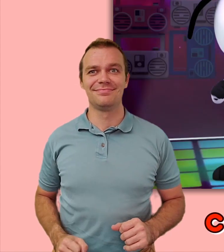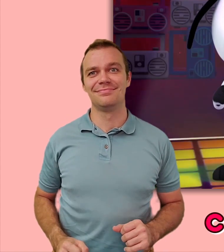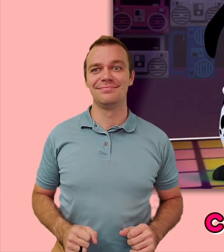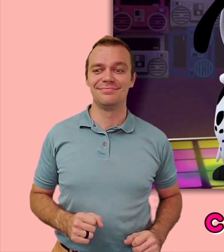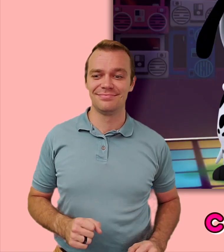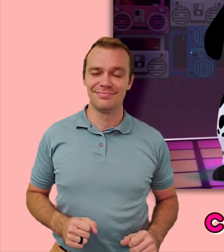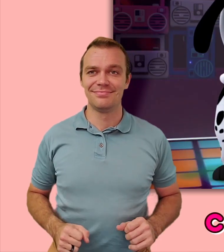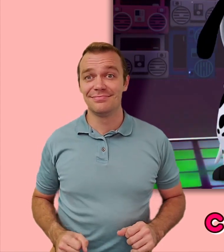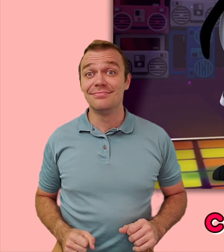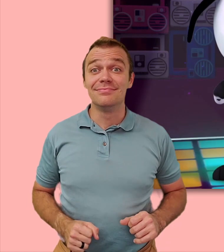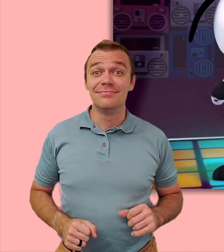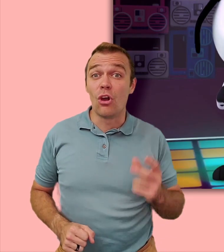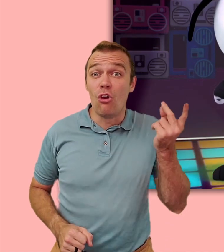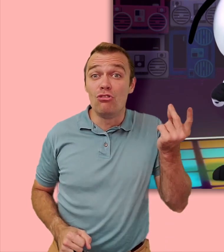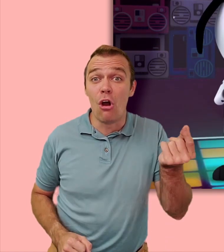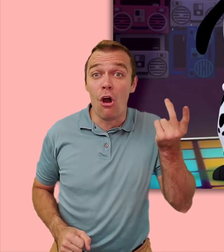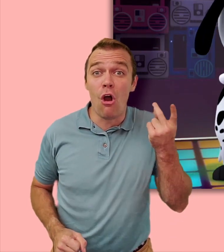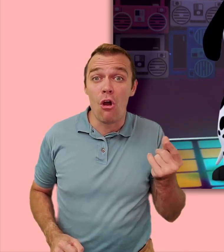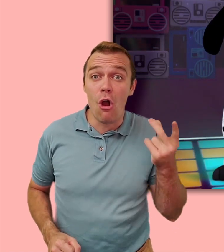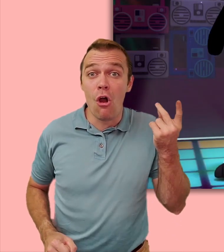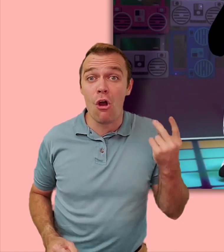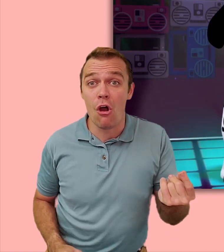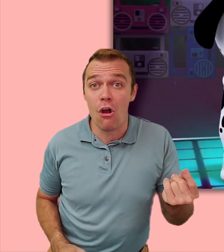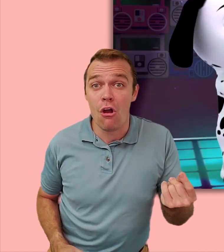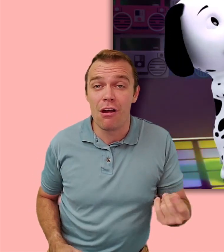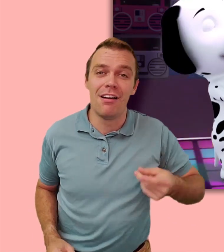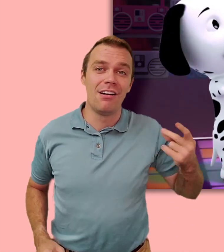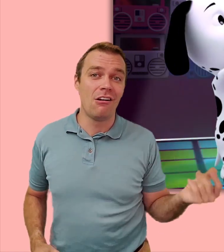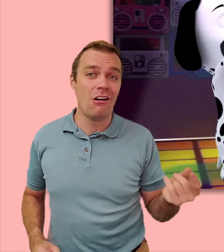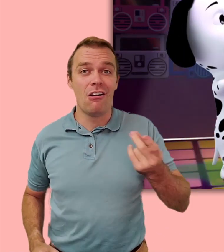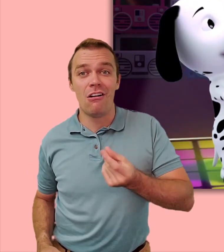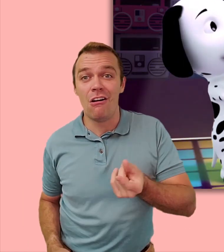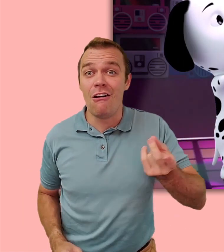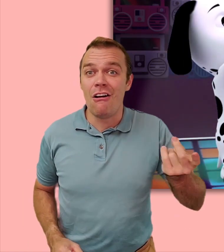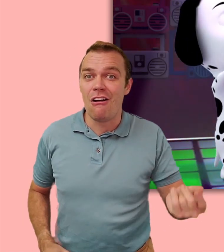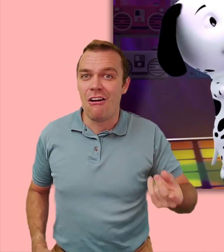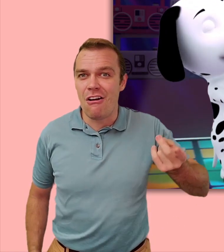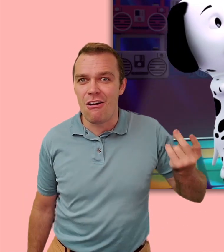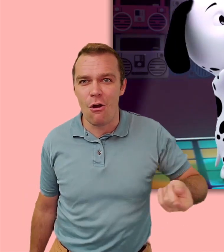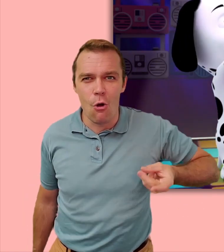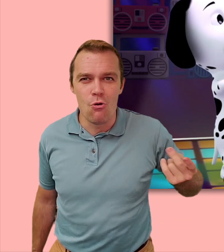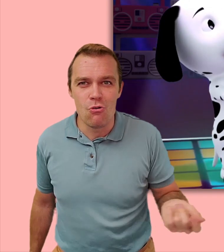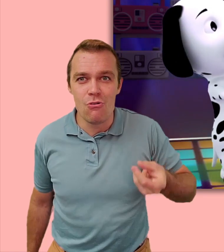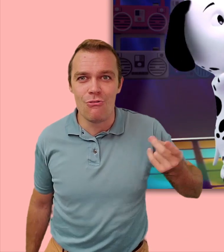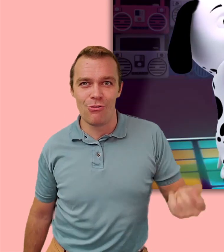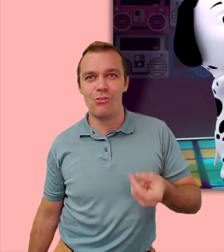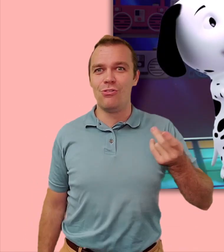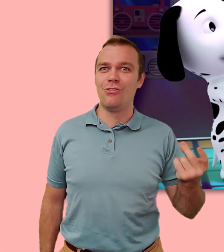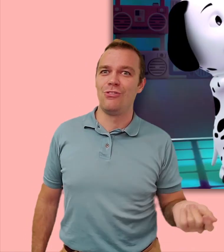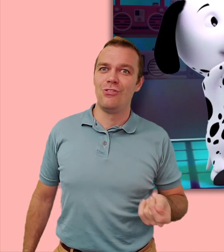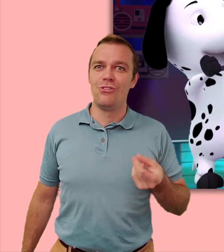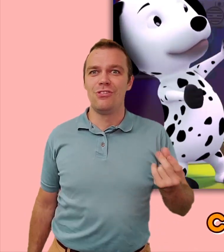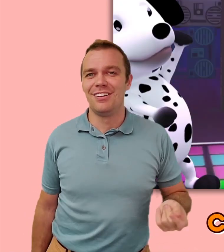Can you hear the dog go woof woof woof? Listen to the dog go woof woof